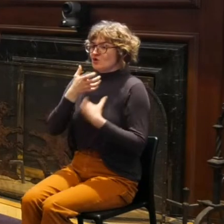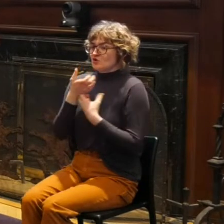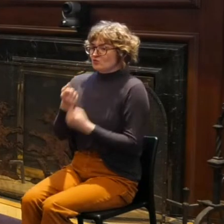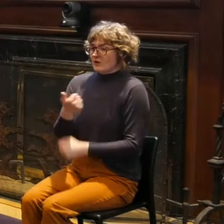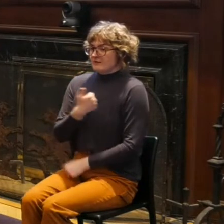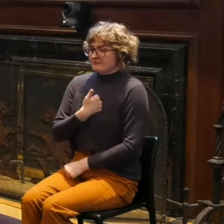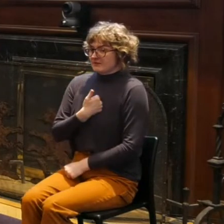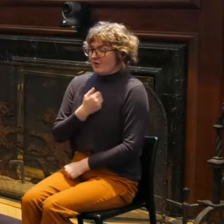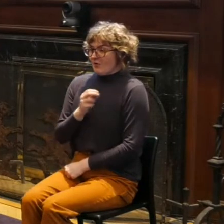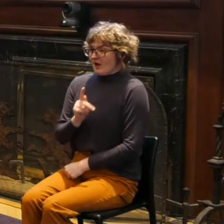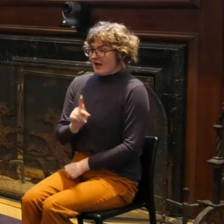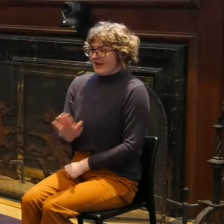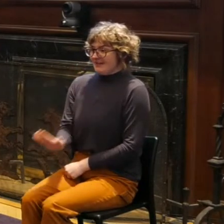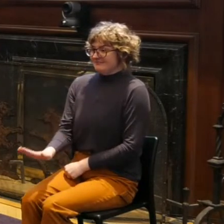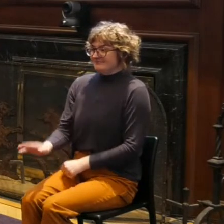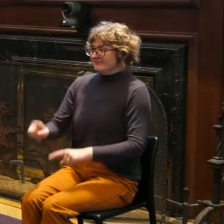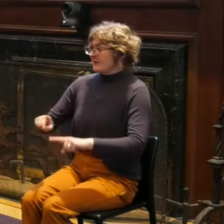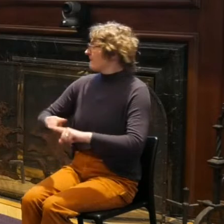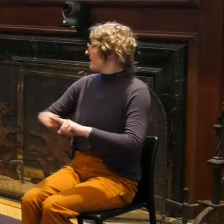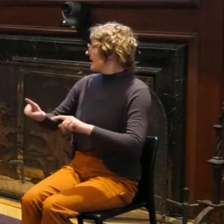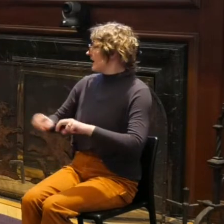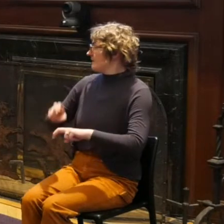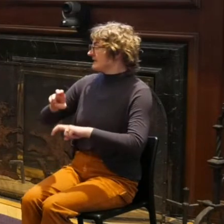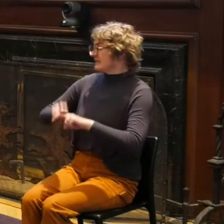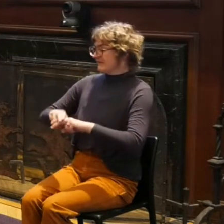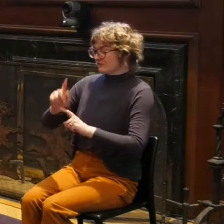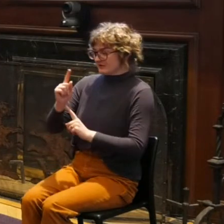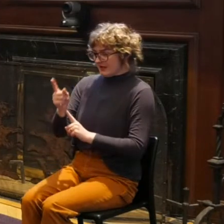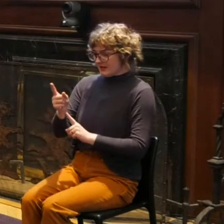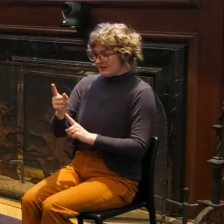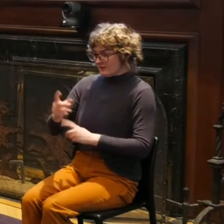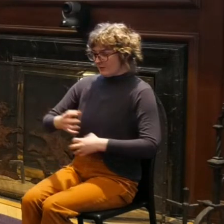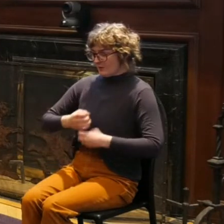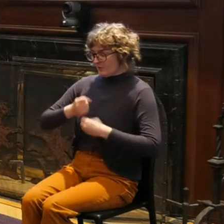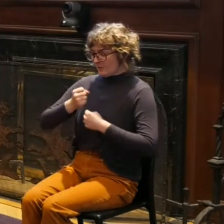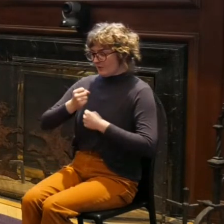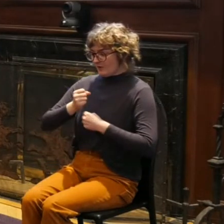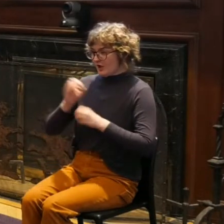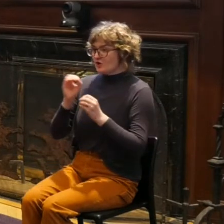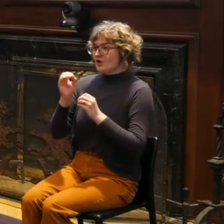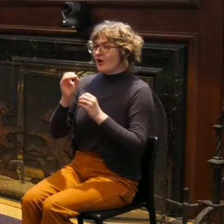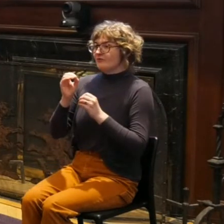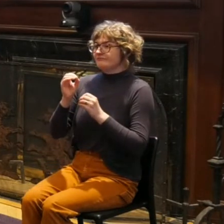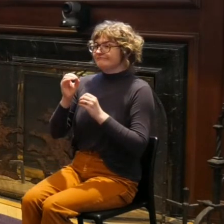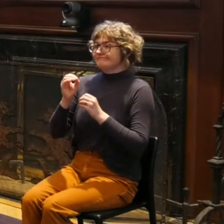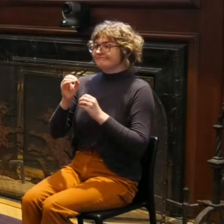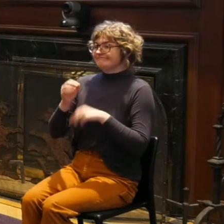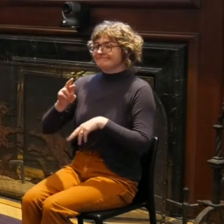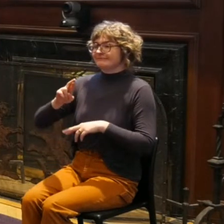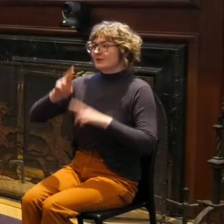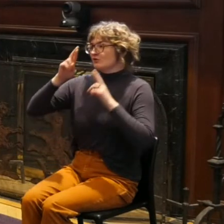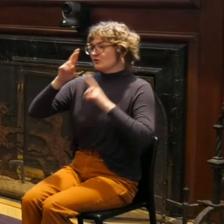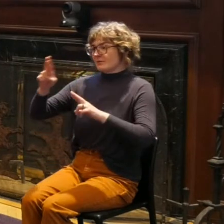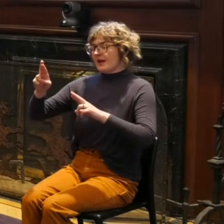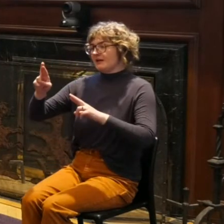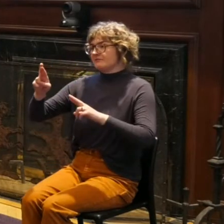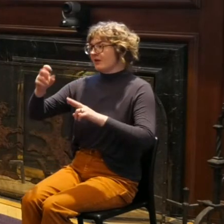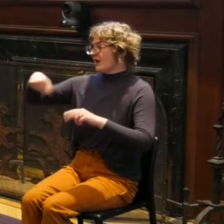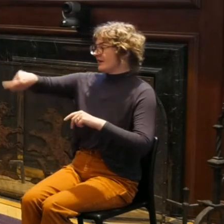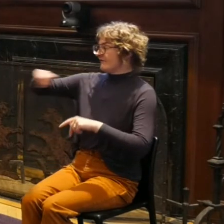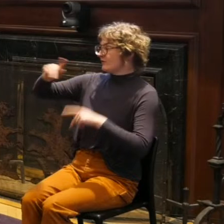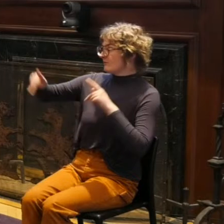But I'm going to take this seat 1 second. No disrespect to anyone that's around.